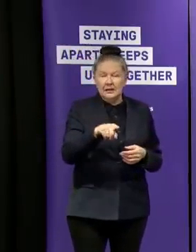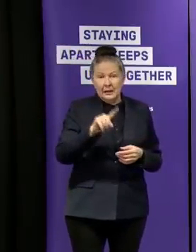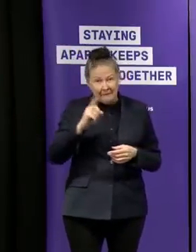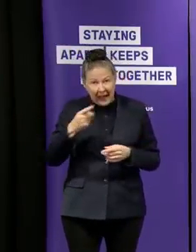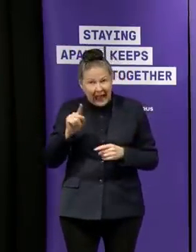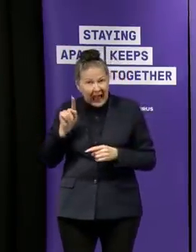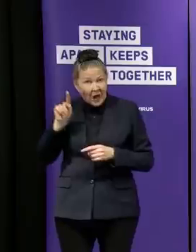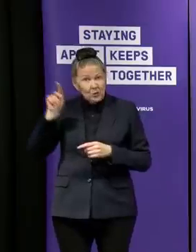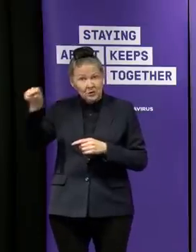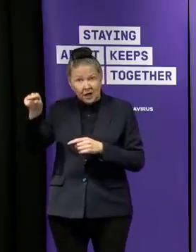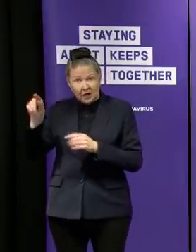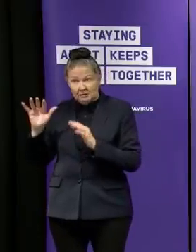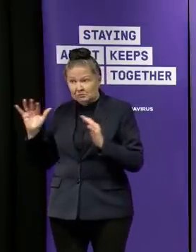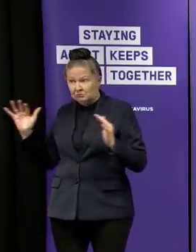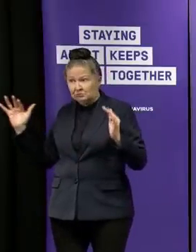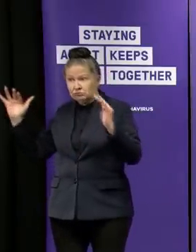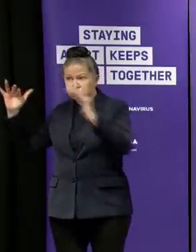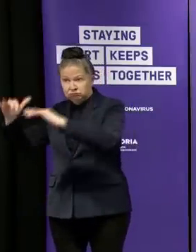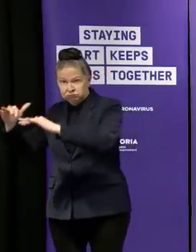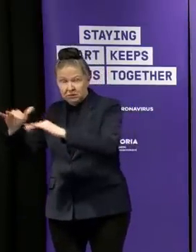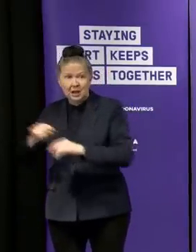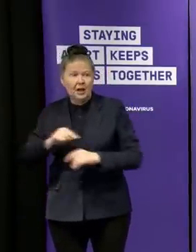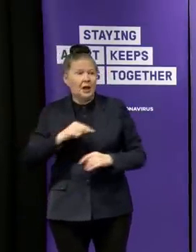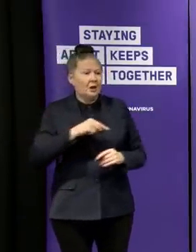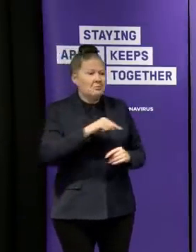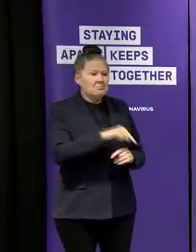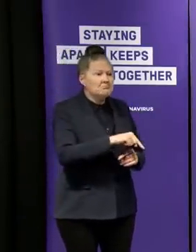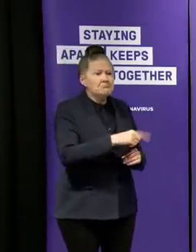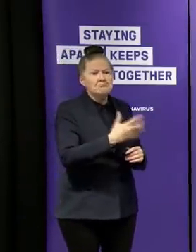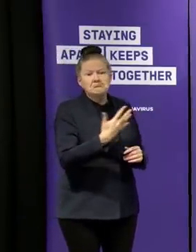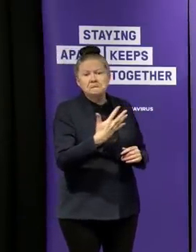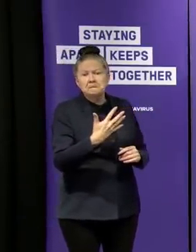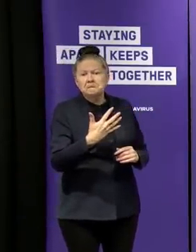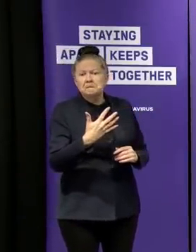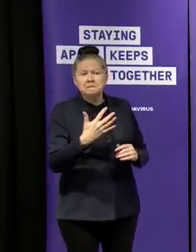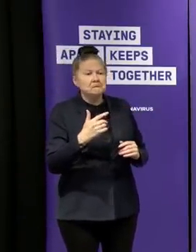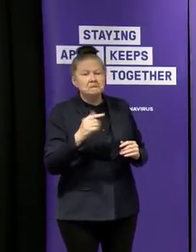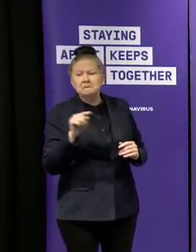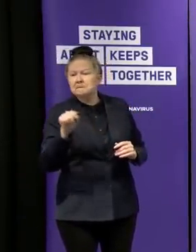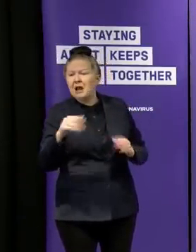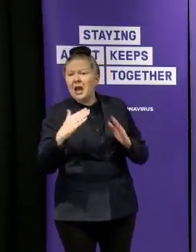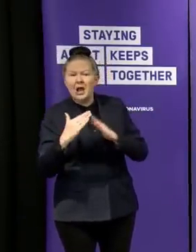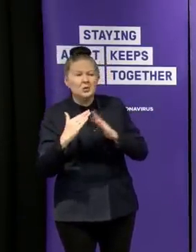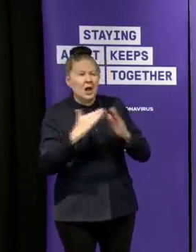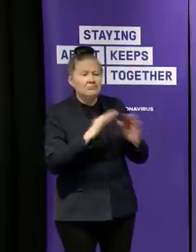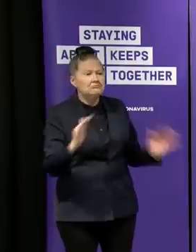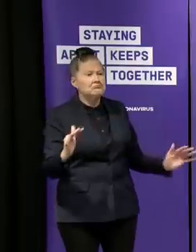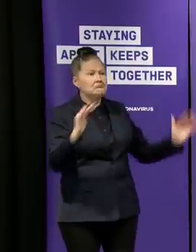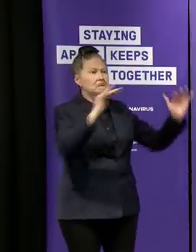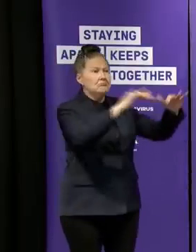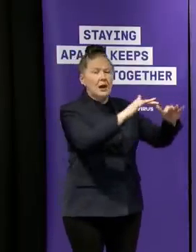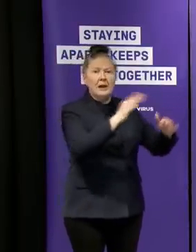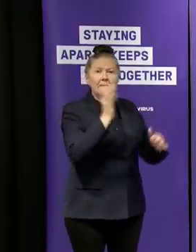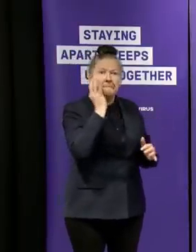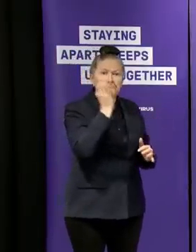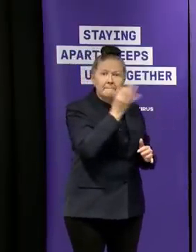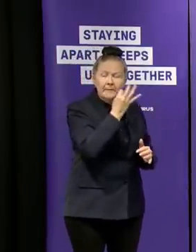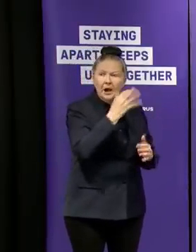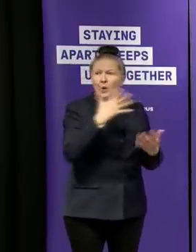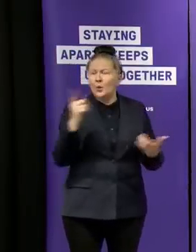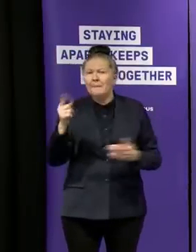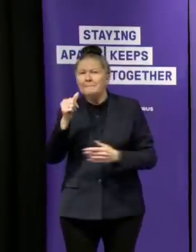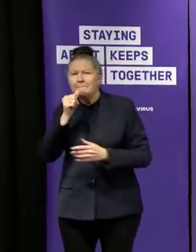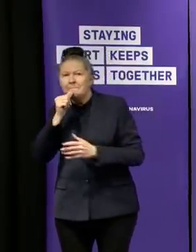though, is there as much of a difference in terms of the health risk for people, a group of 10 in a park versus a group of 10 in a beer garden when we get to that